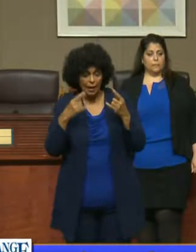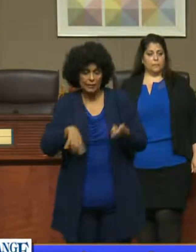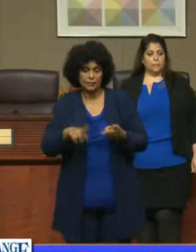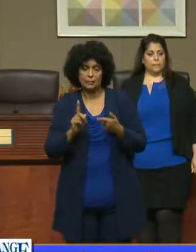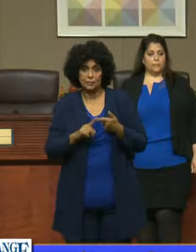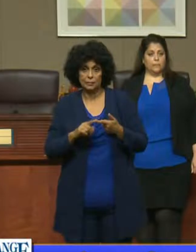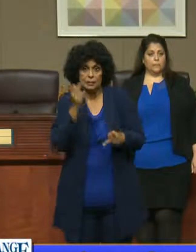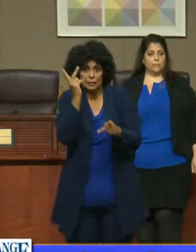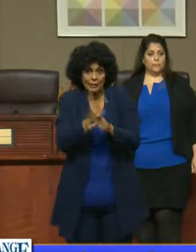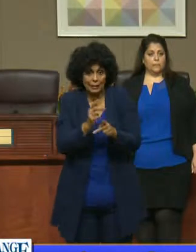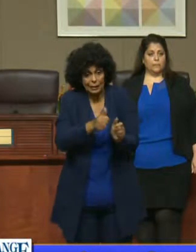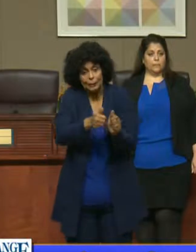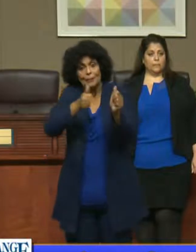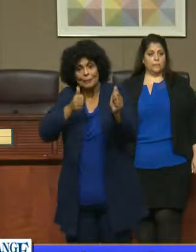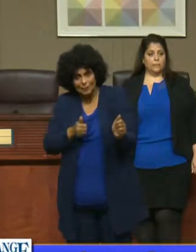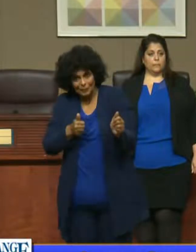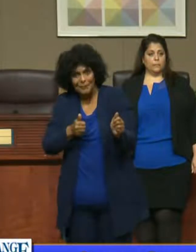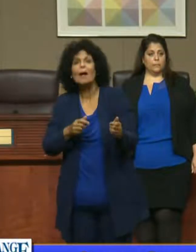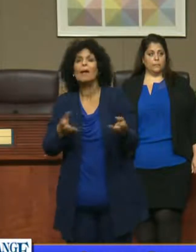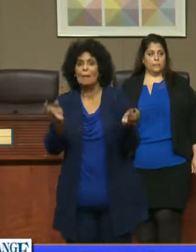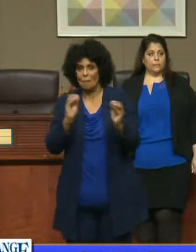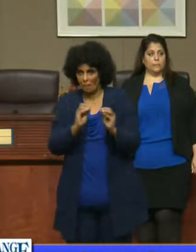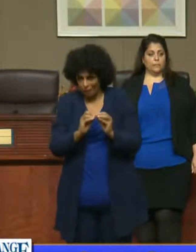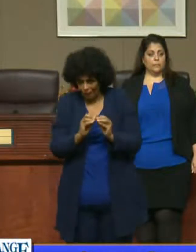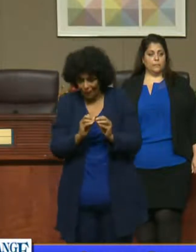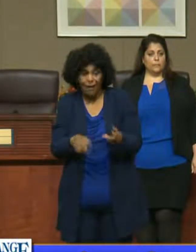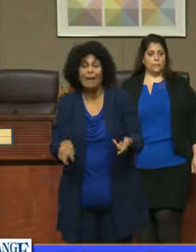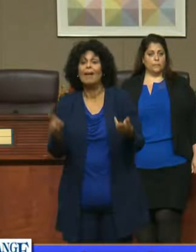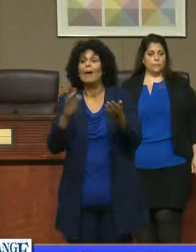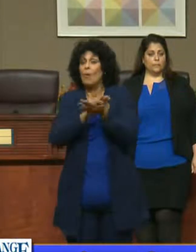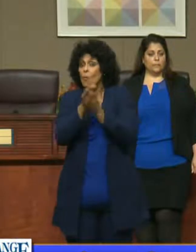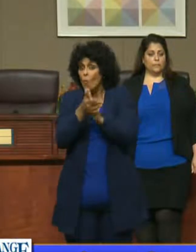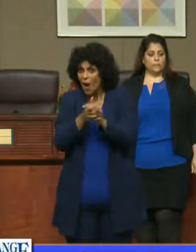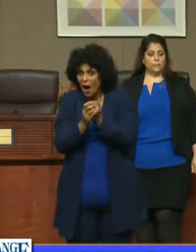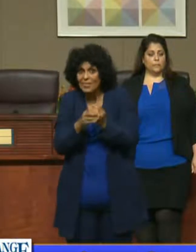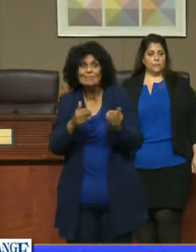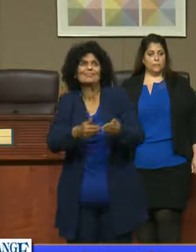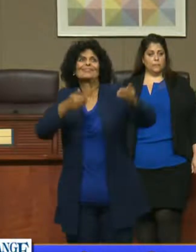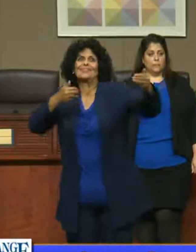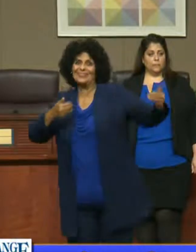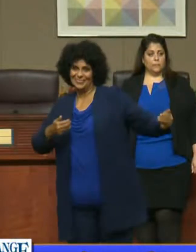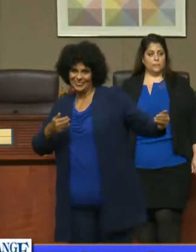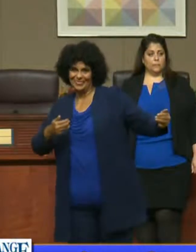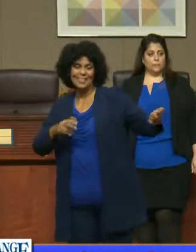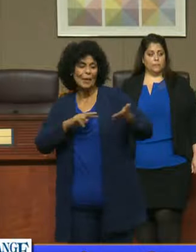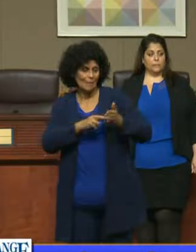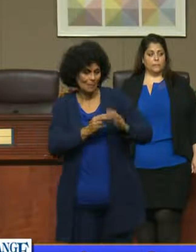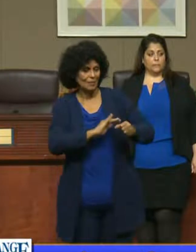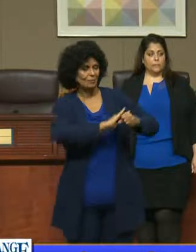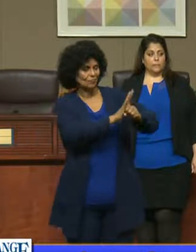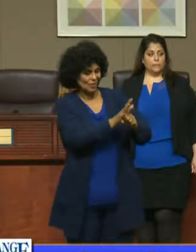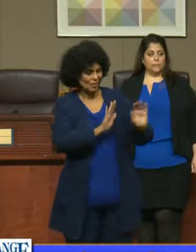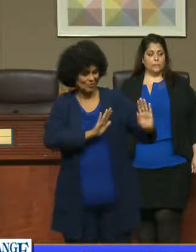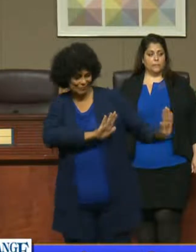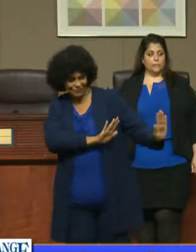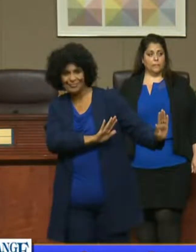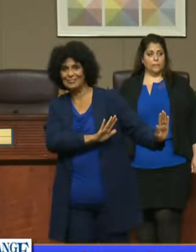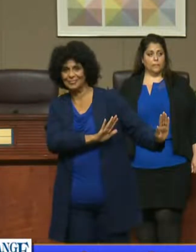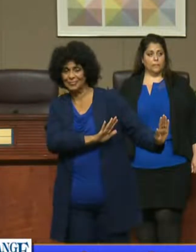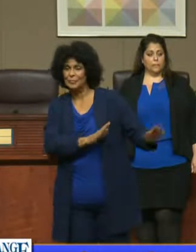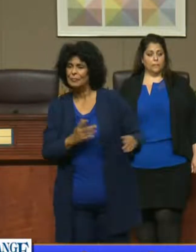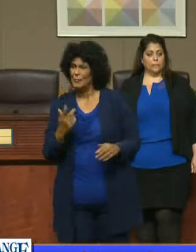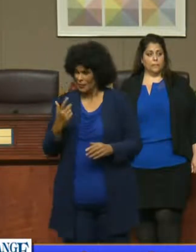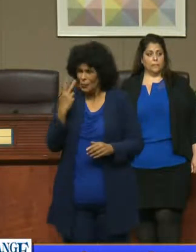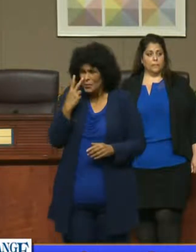if you put all these layers in place, it will work. We've seen it before. We were at 30 cases,